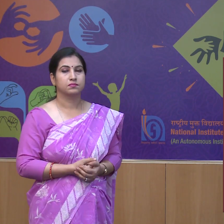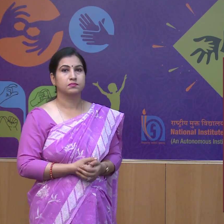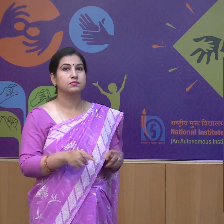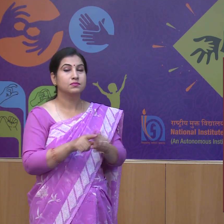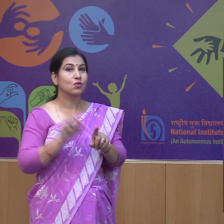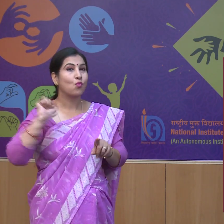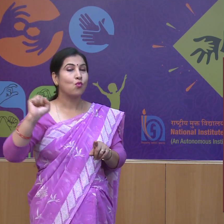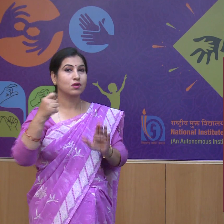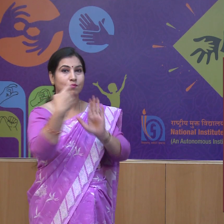Doctrine of Lapse,